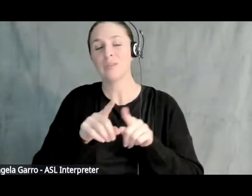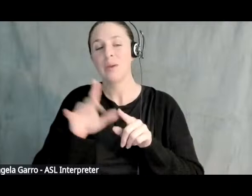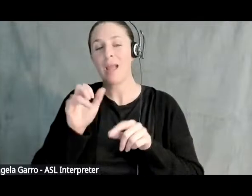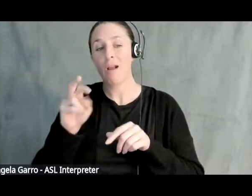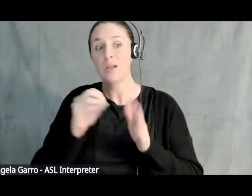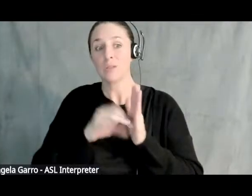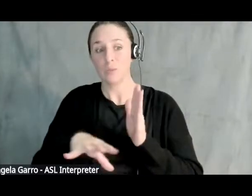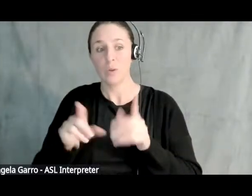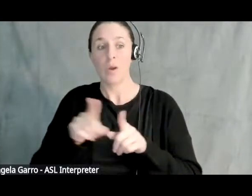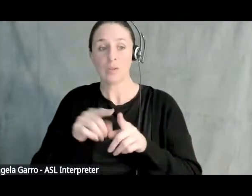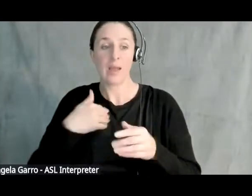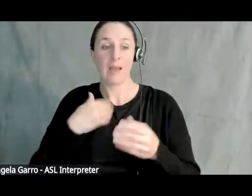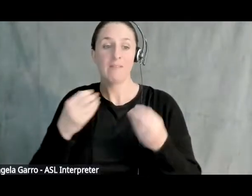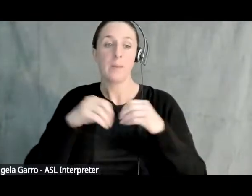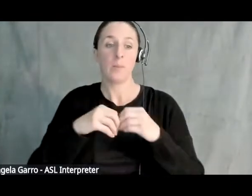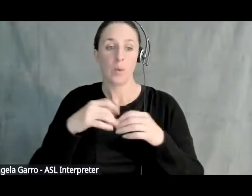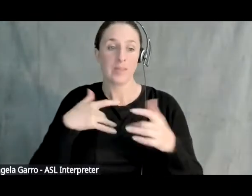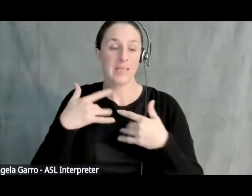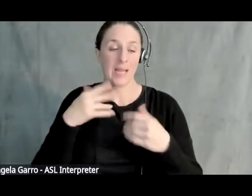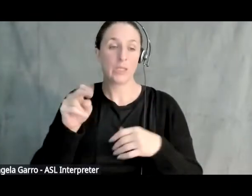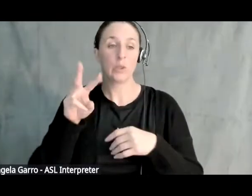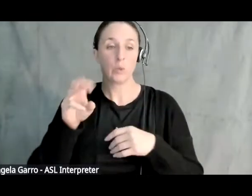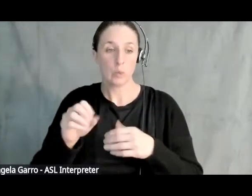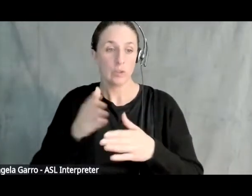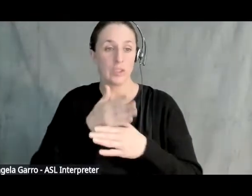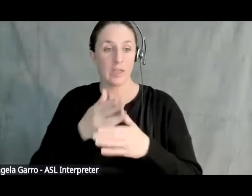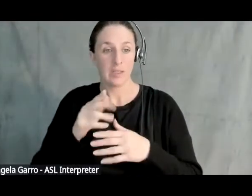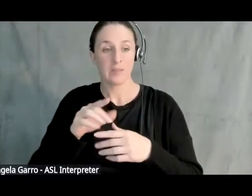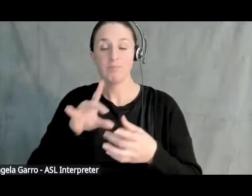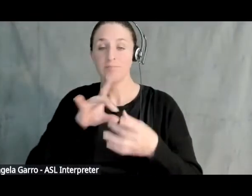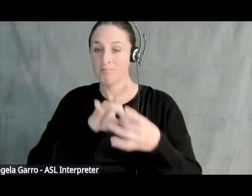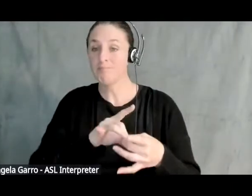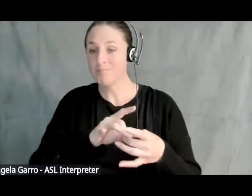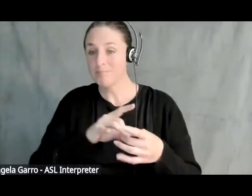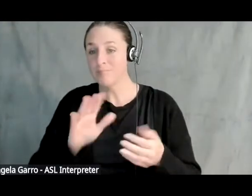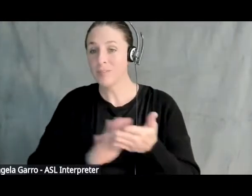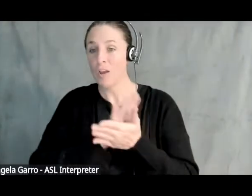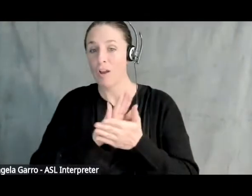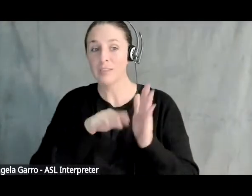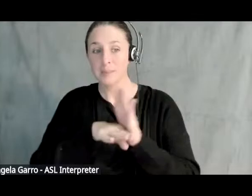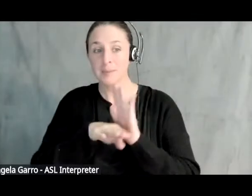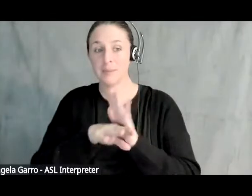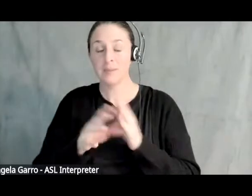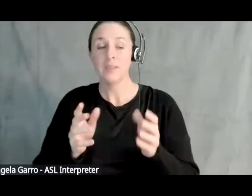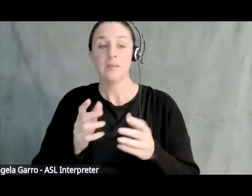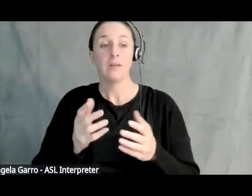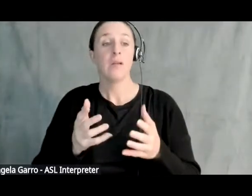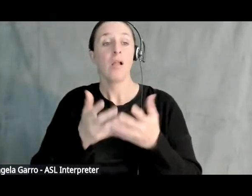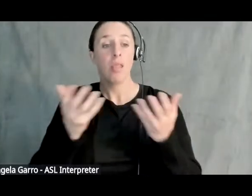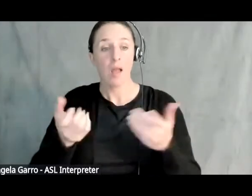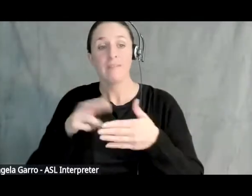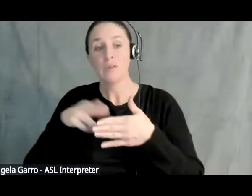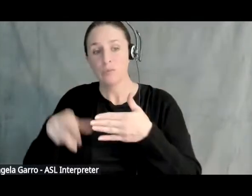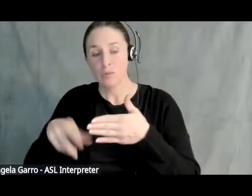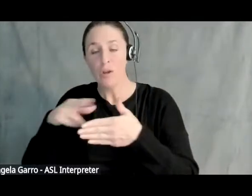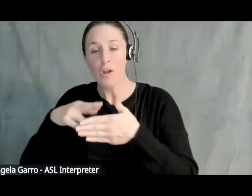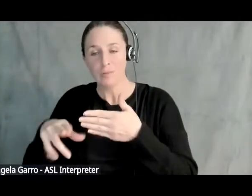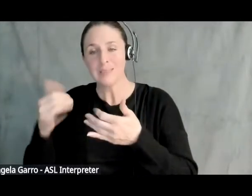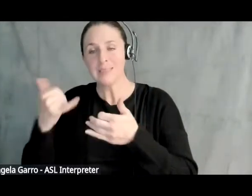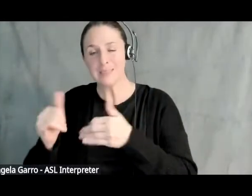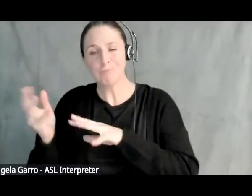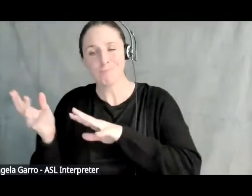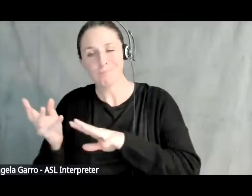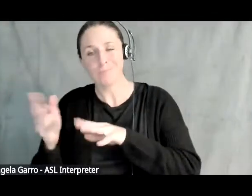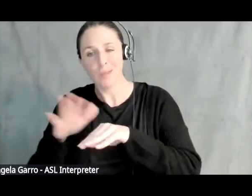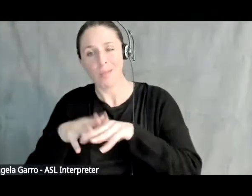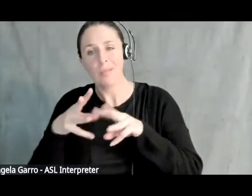have some more exciting news to share on the topic of college admissions. While a lot of results are still on their way,